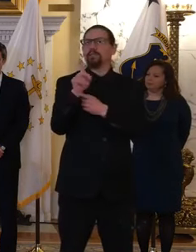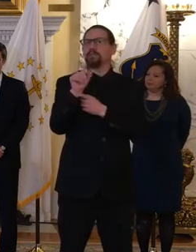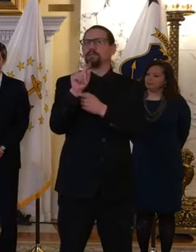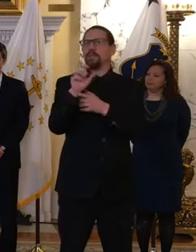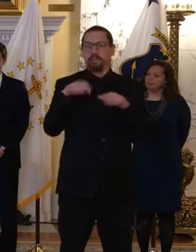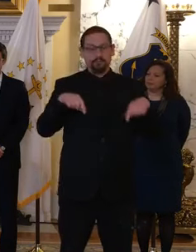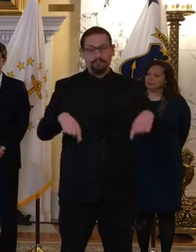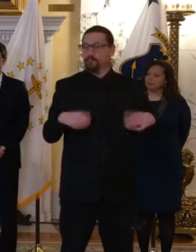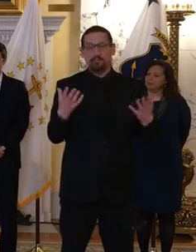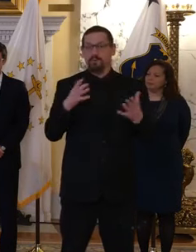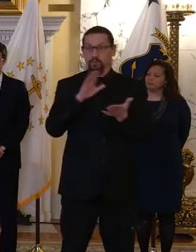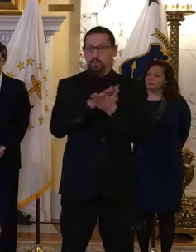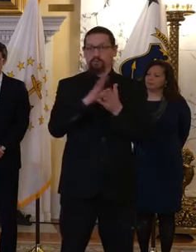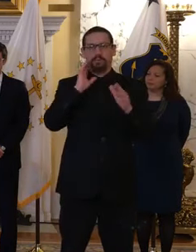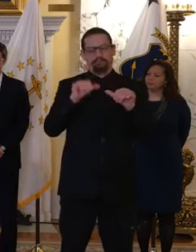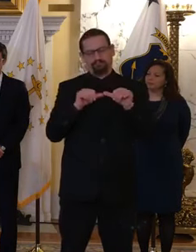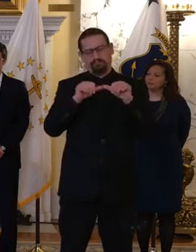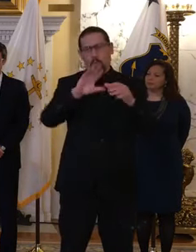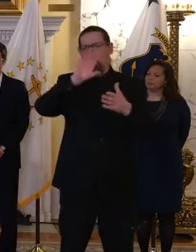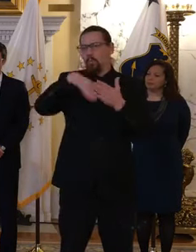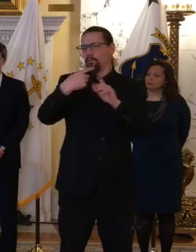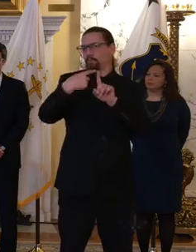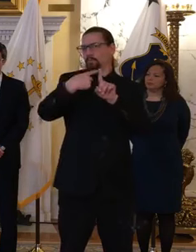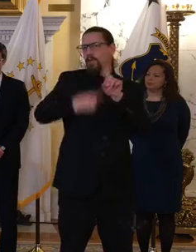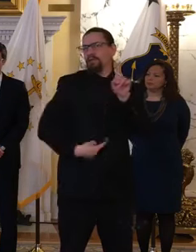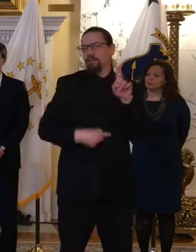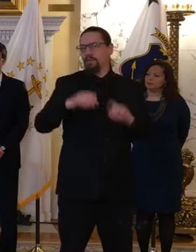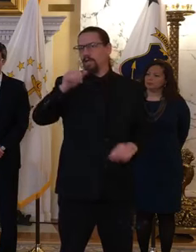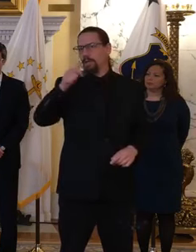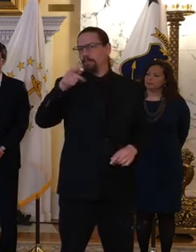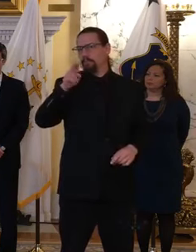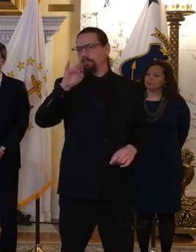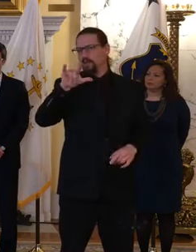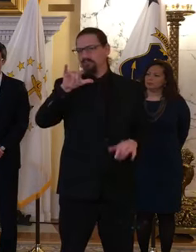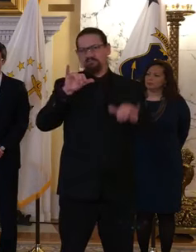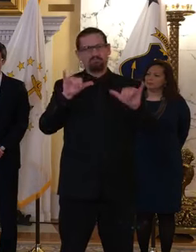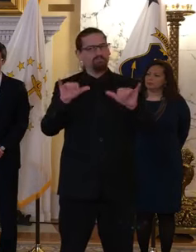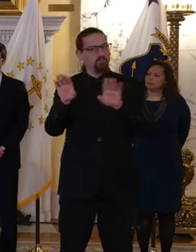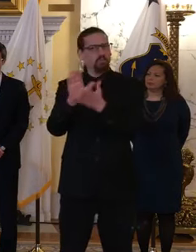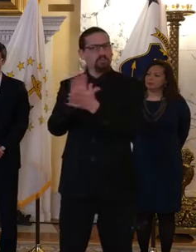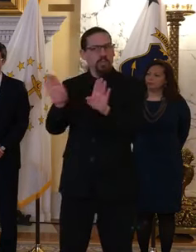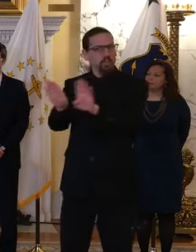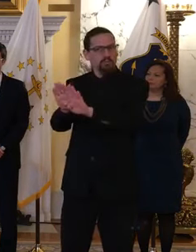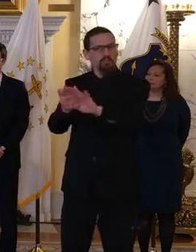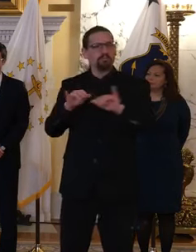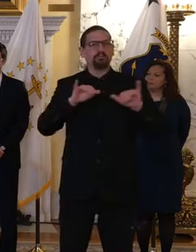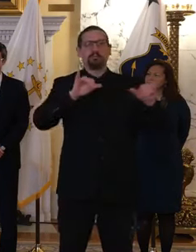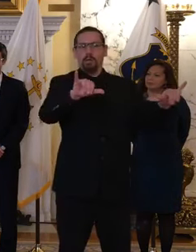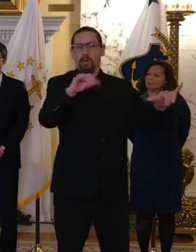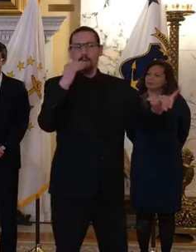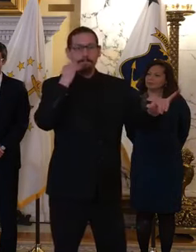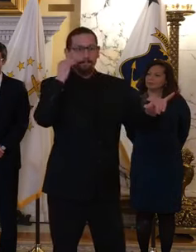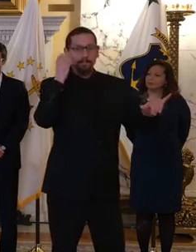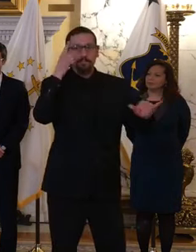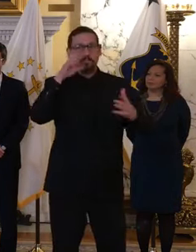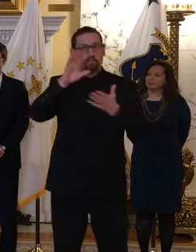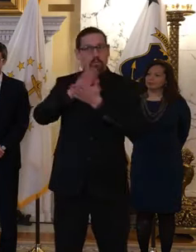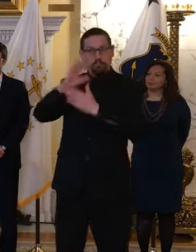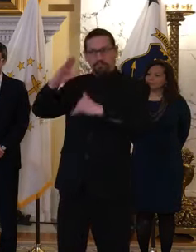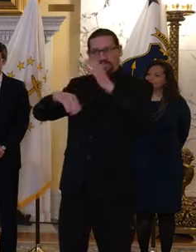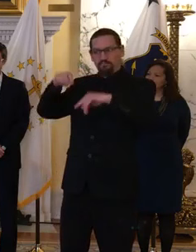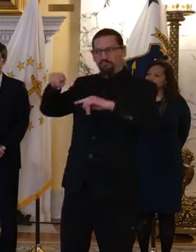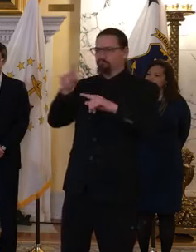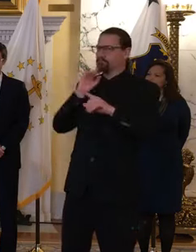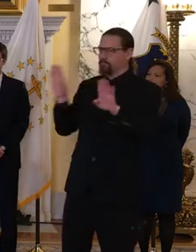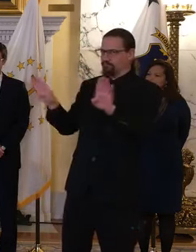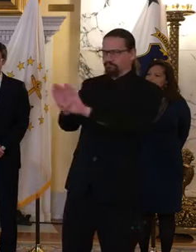buildings will continue to be closed, but school is in session. I want all the students to know this. It's not vacation.